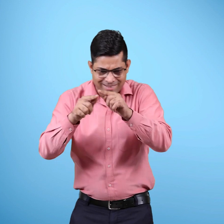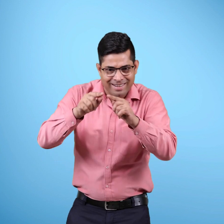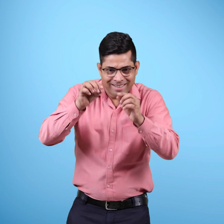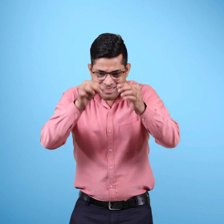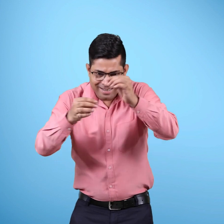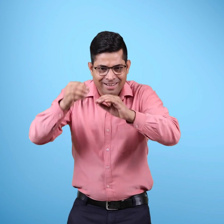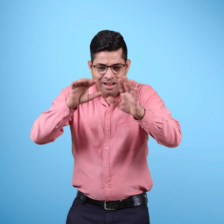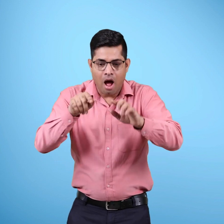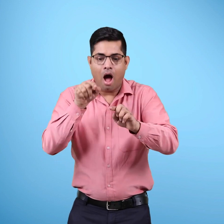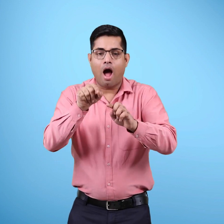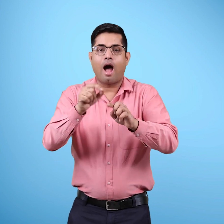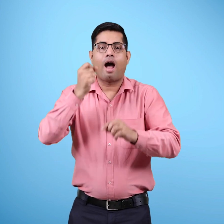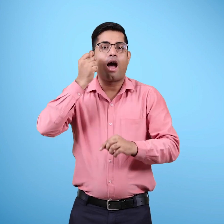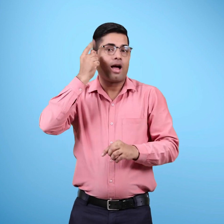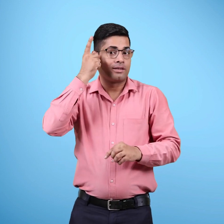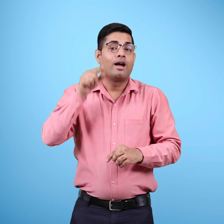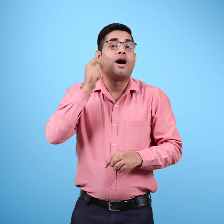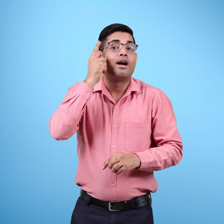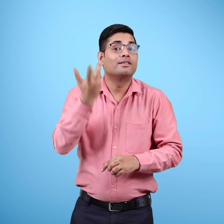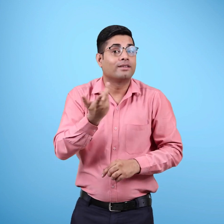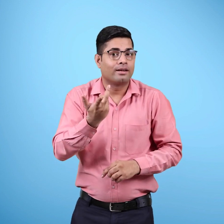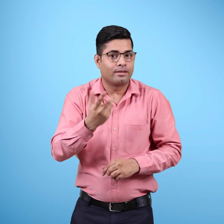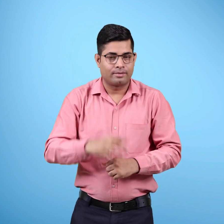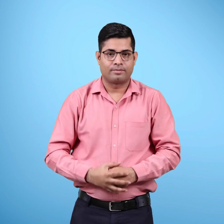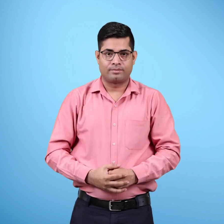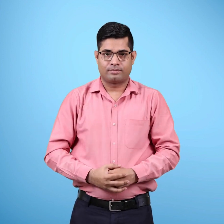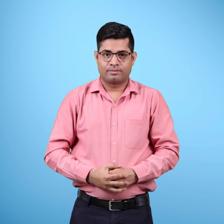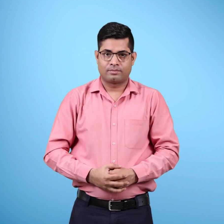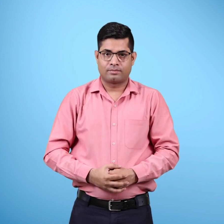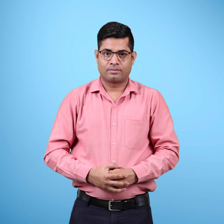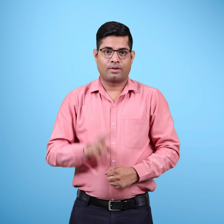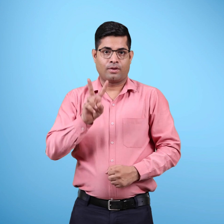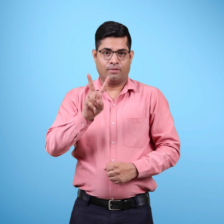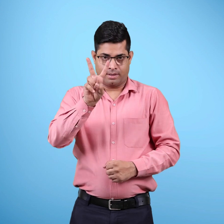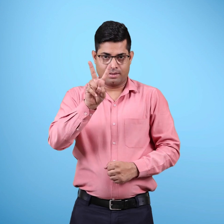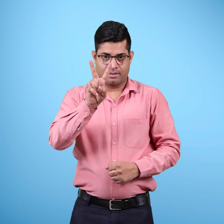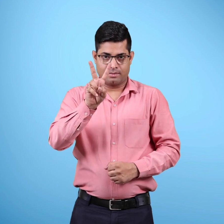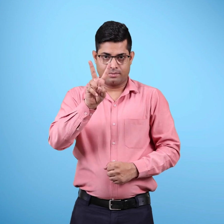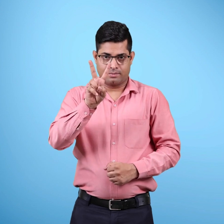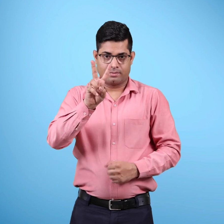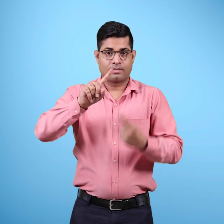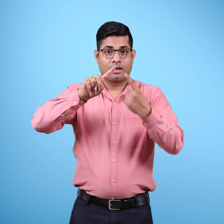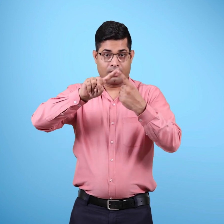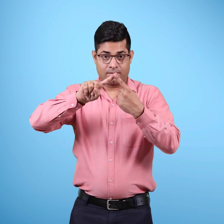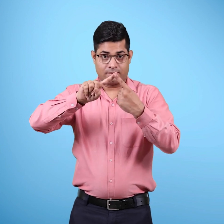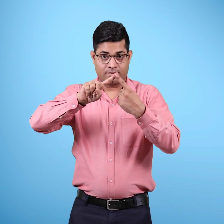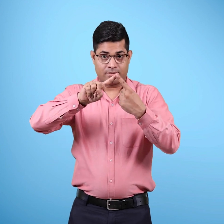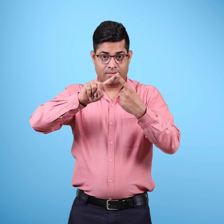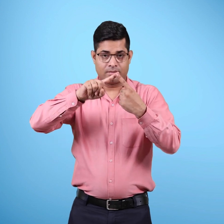From this activity, we see that